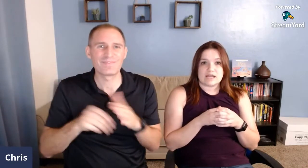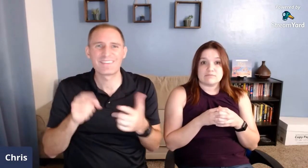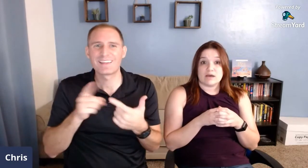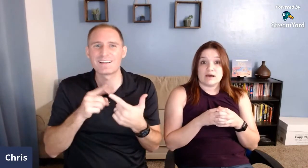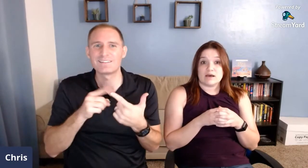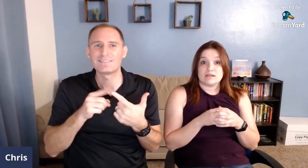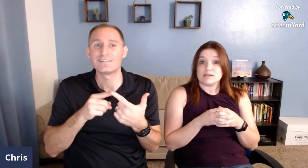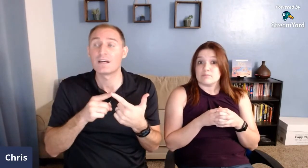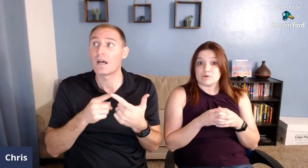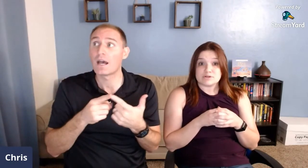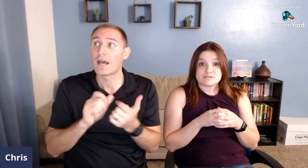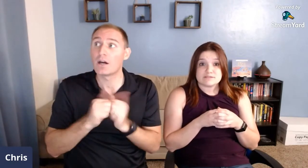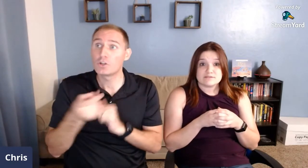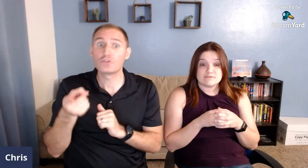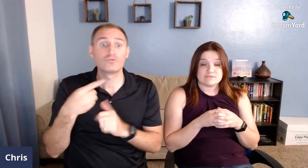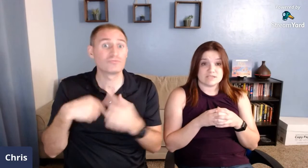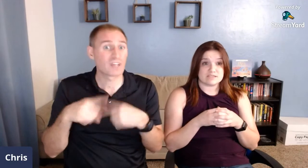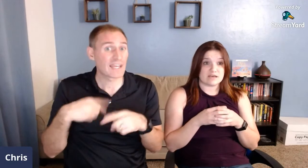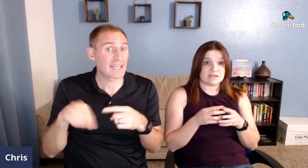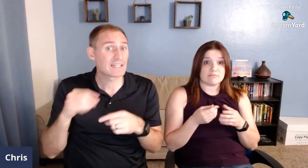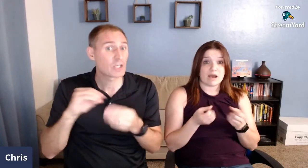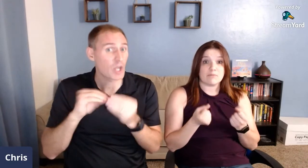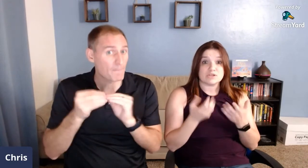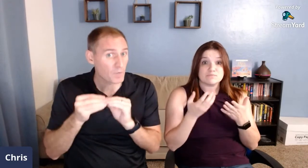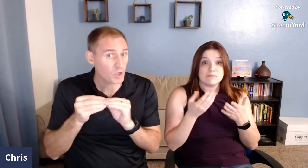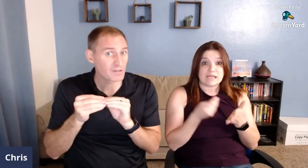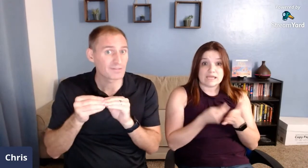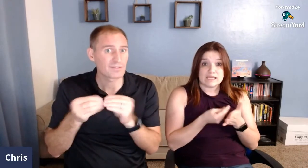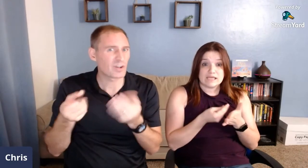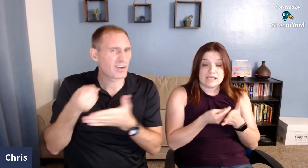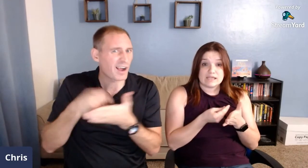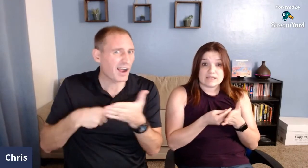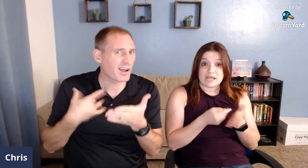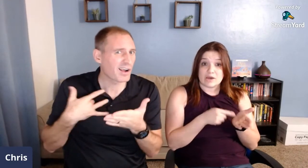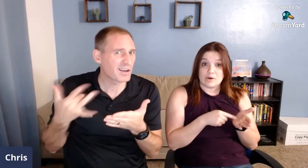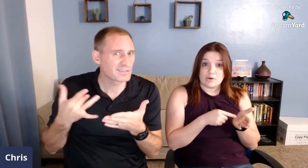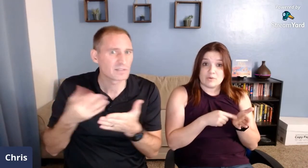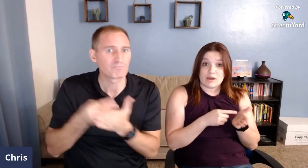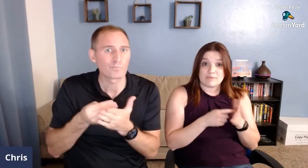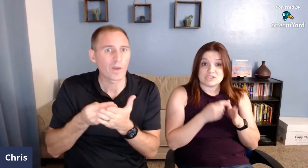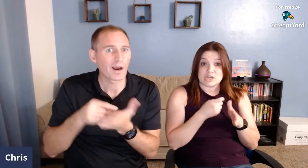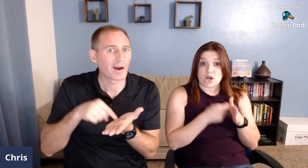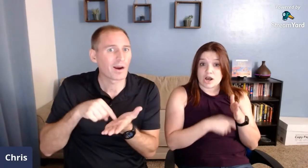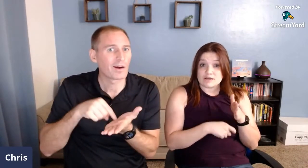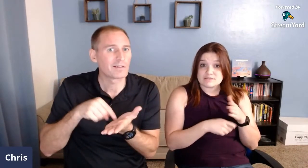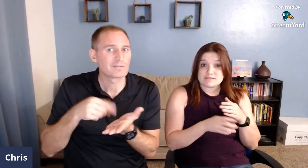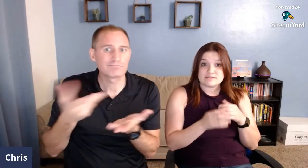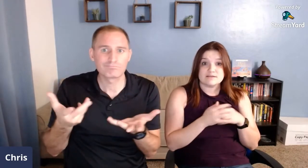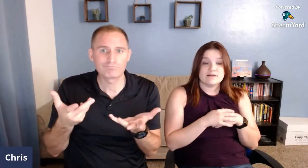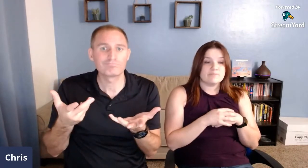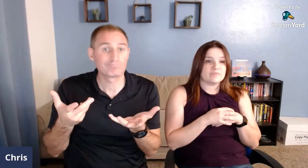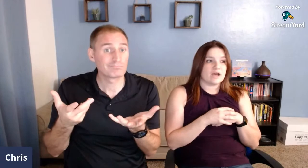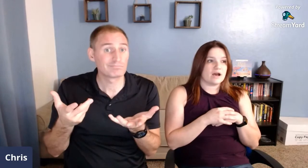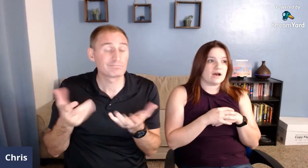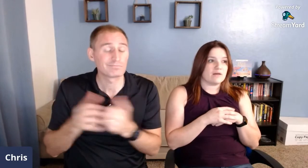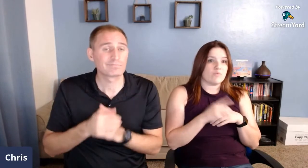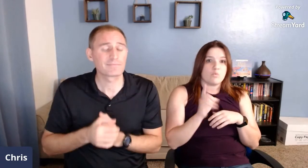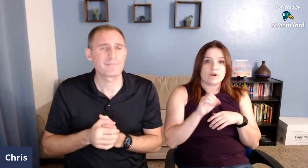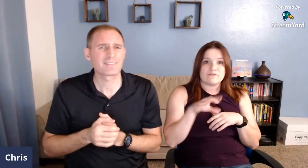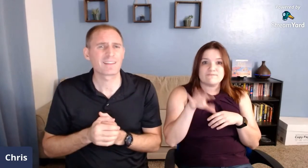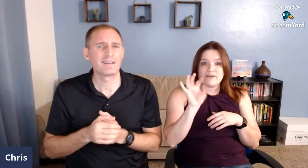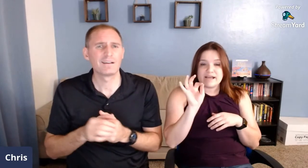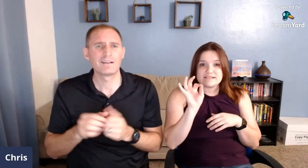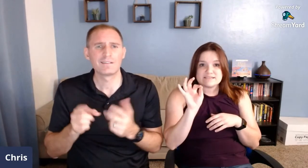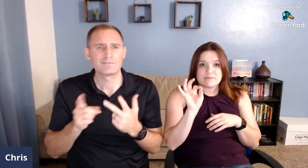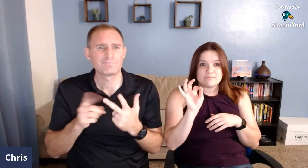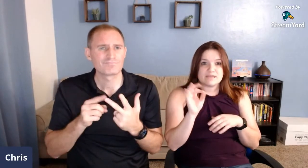do you sign numbers to tell them how much money they owe, how much it costs,